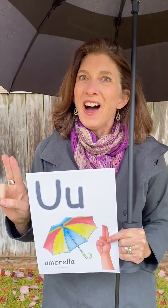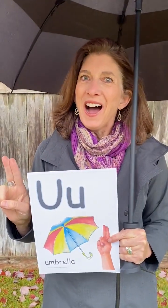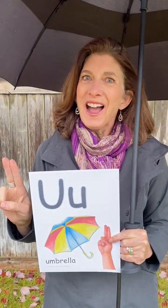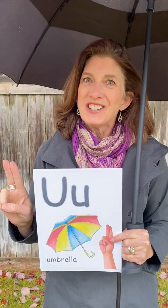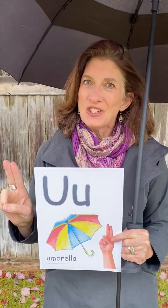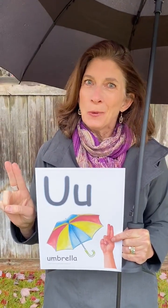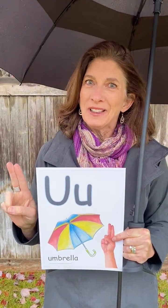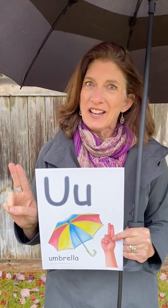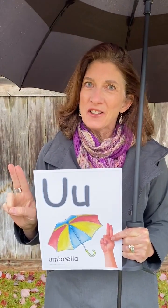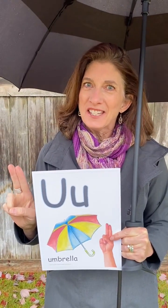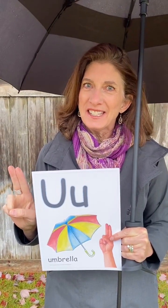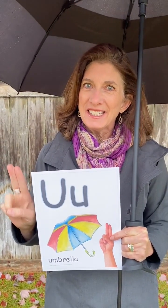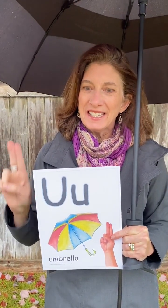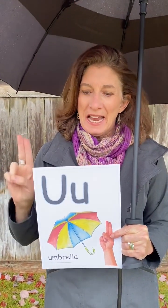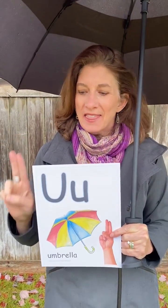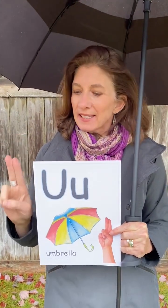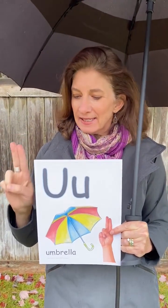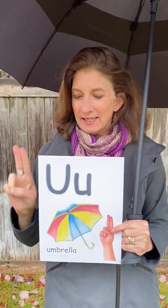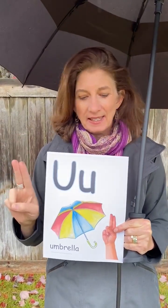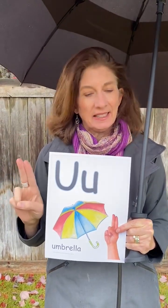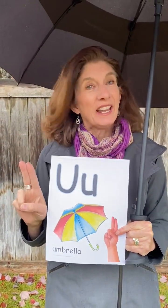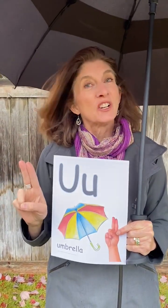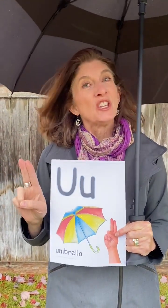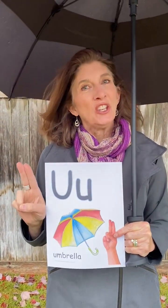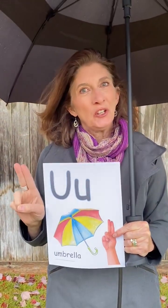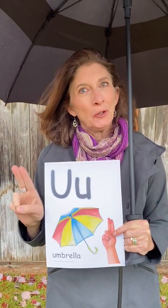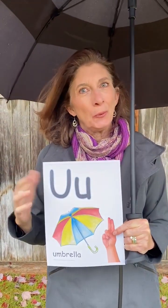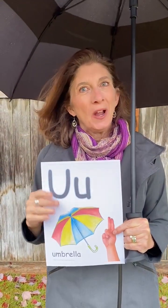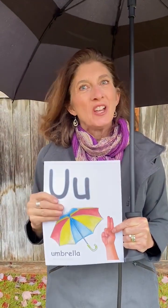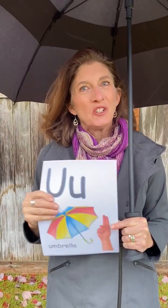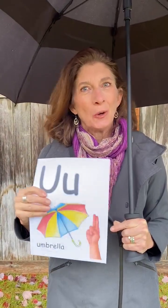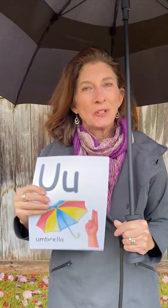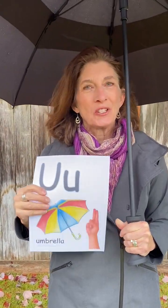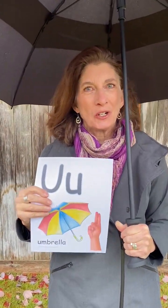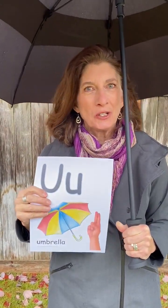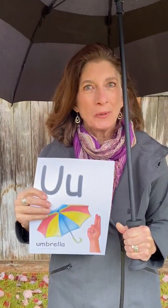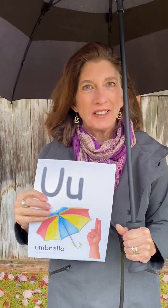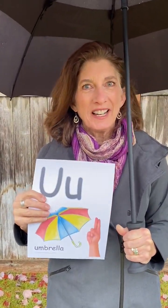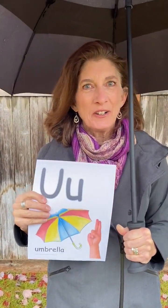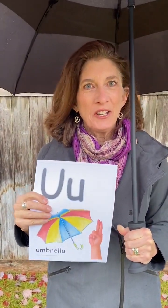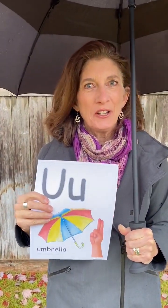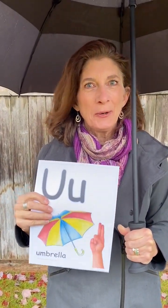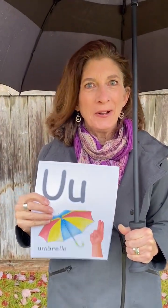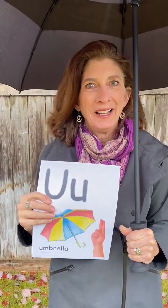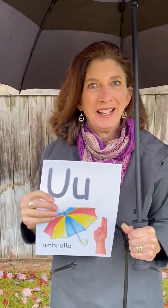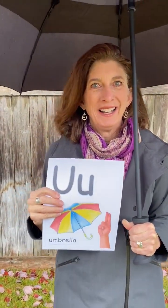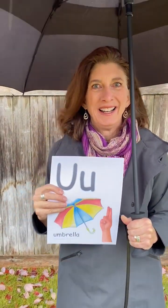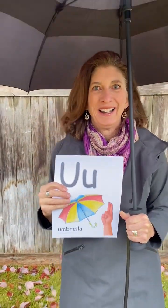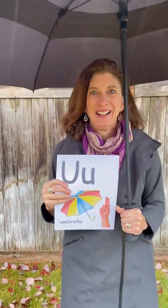Hi, do you know what letter this is? This is the letter U. Do you know what starts with the letter U?